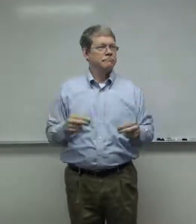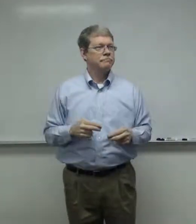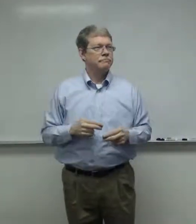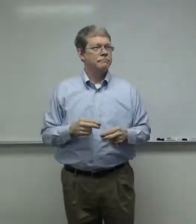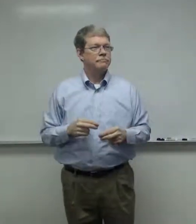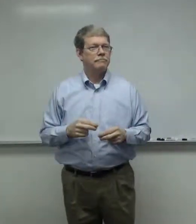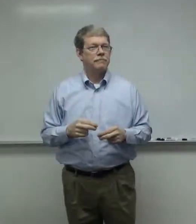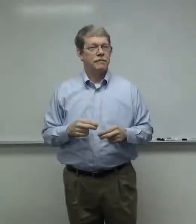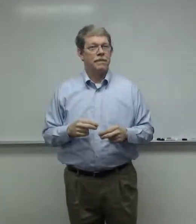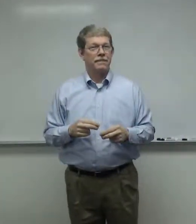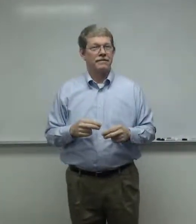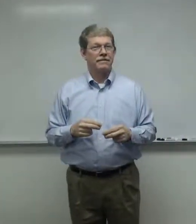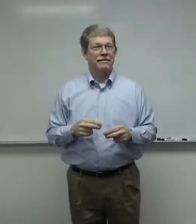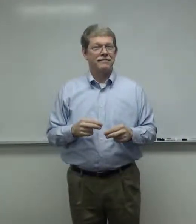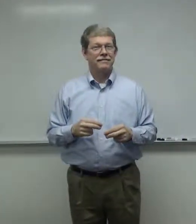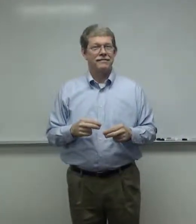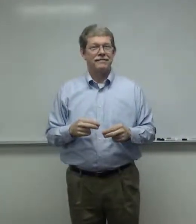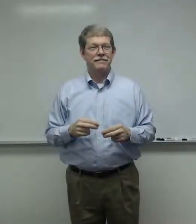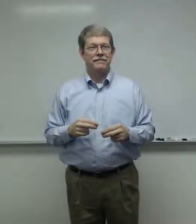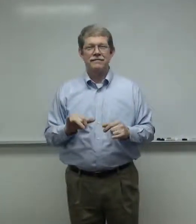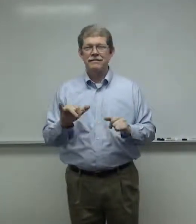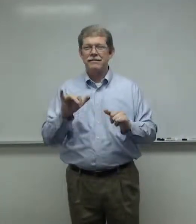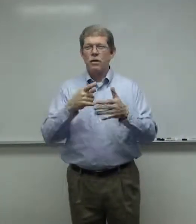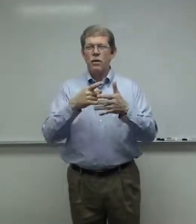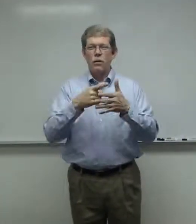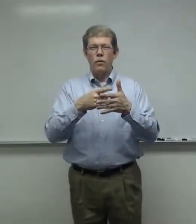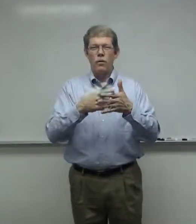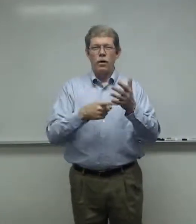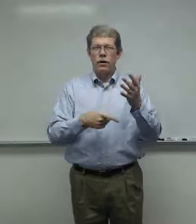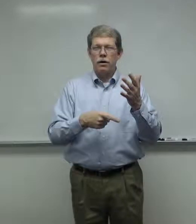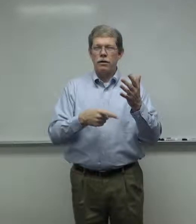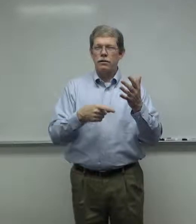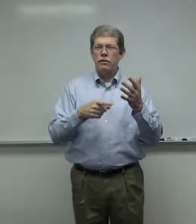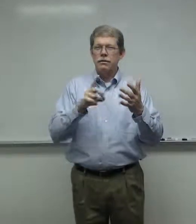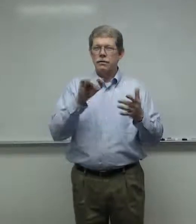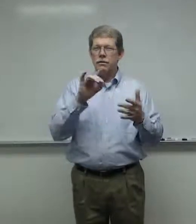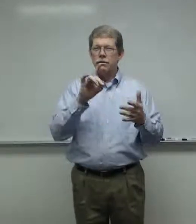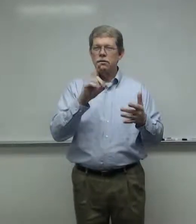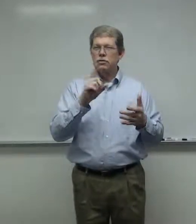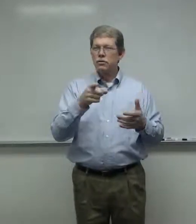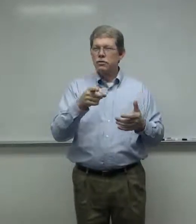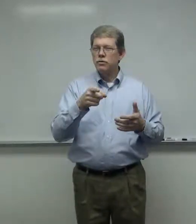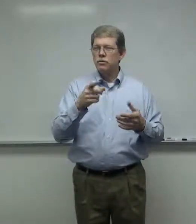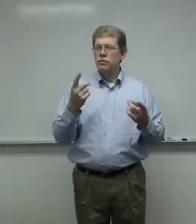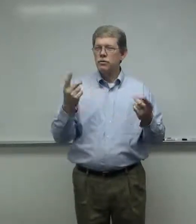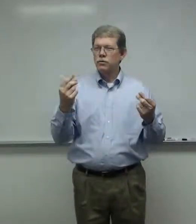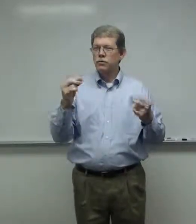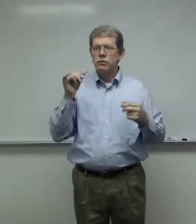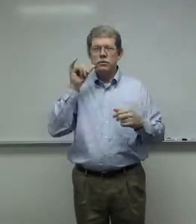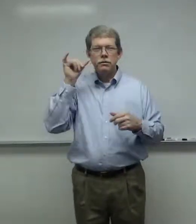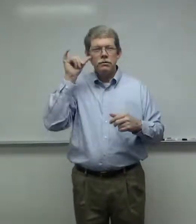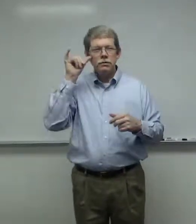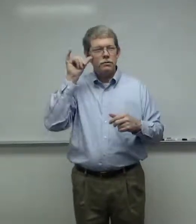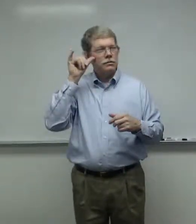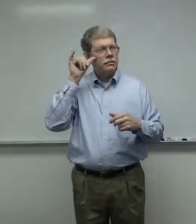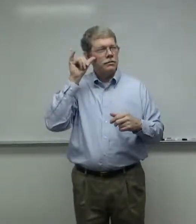That's the D-O, and we'll do it multiple times. It's, what'd you do? What did you do